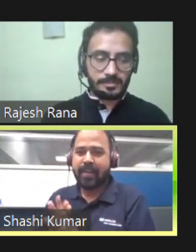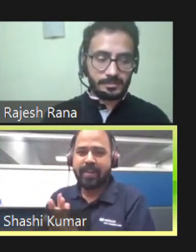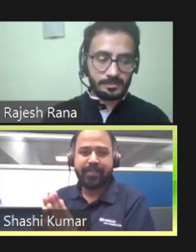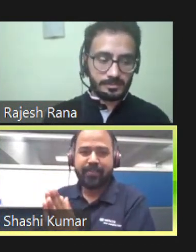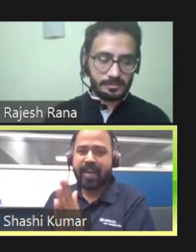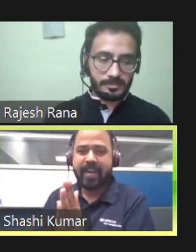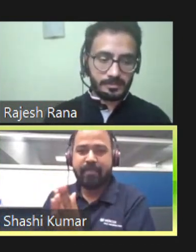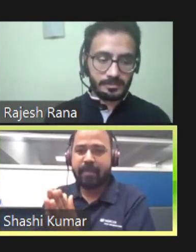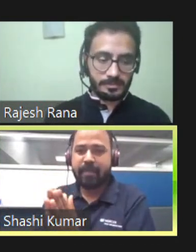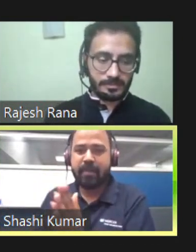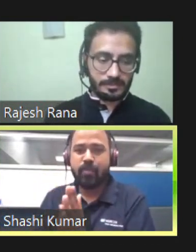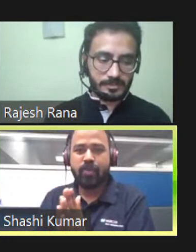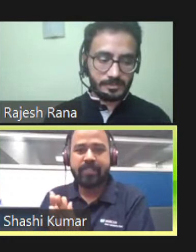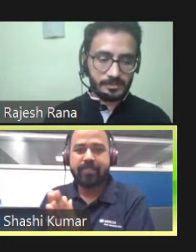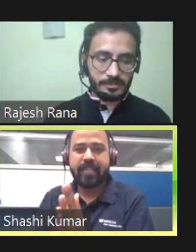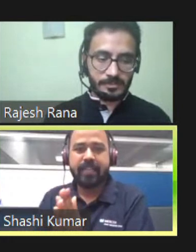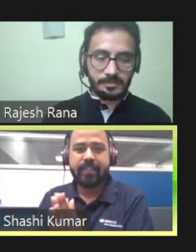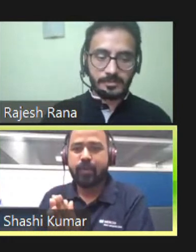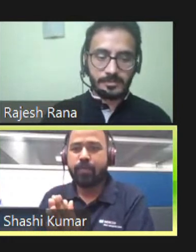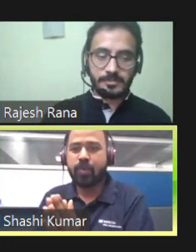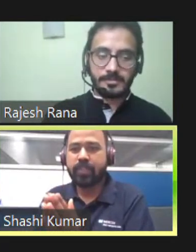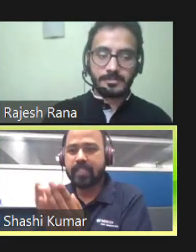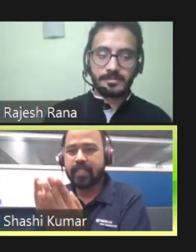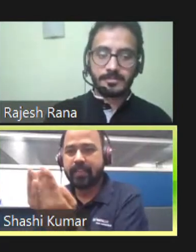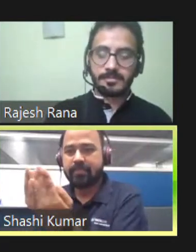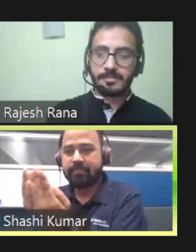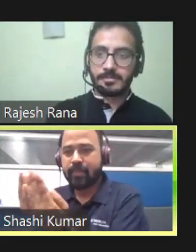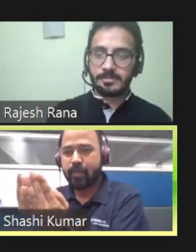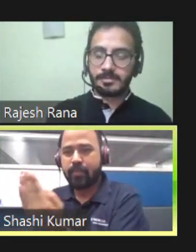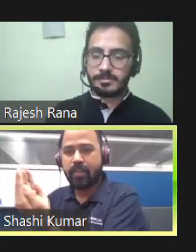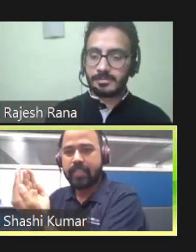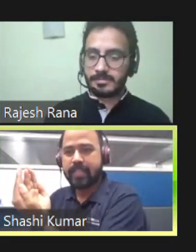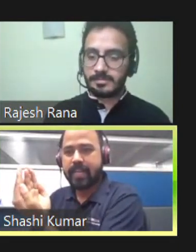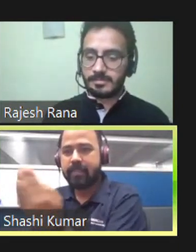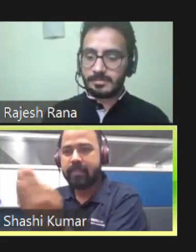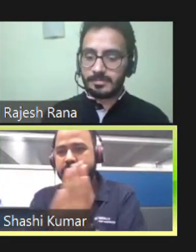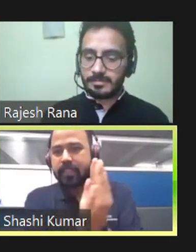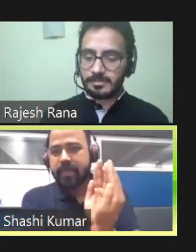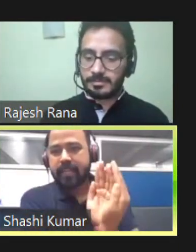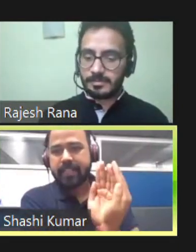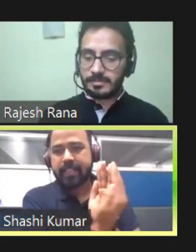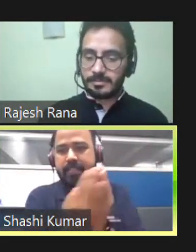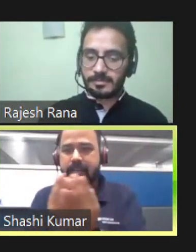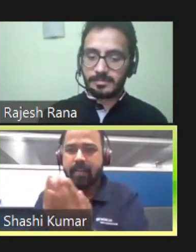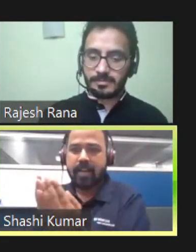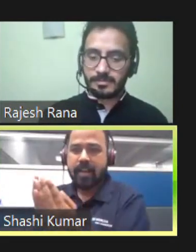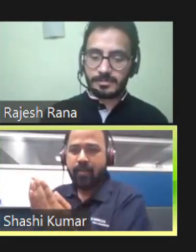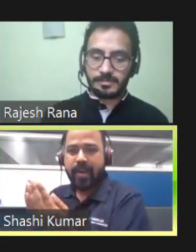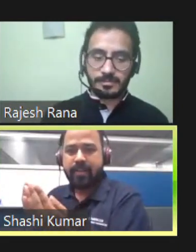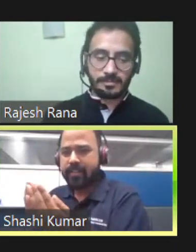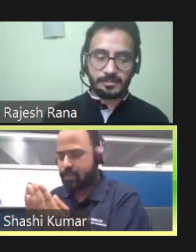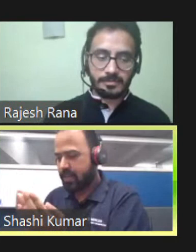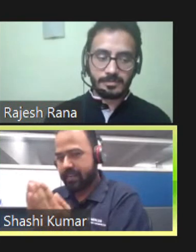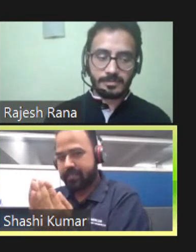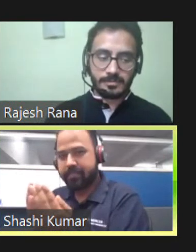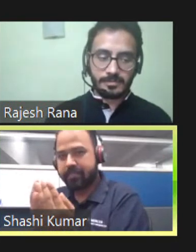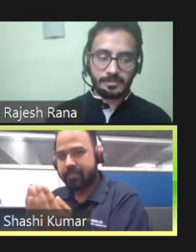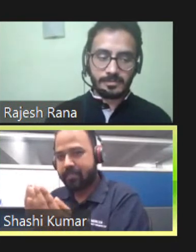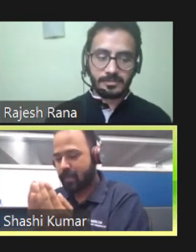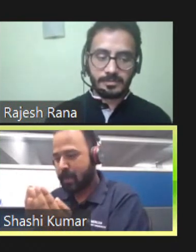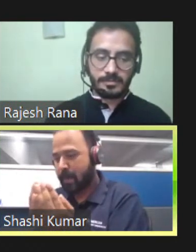studying, students, right? People who are studying. So books is like, all the time. Just make like this, right?